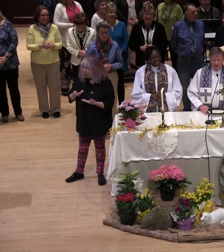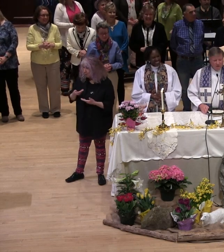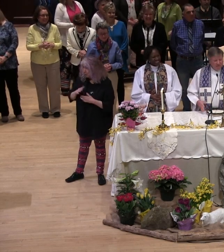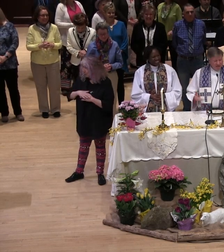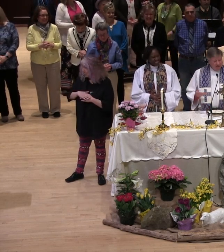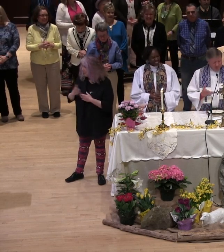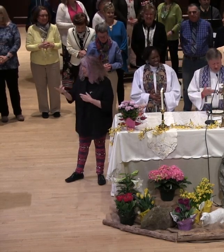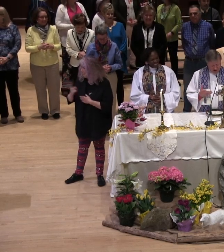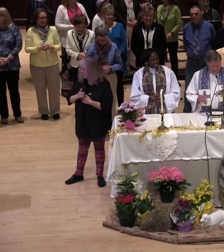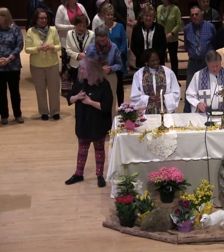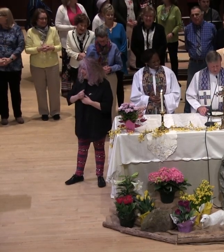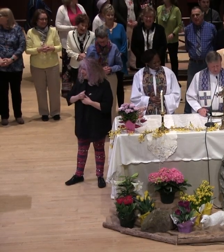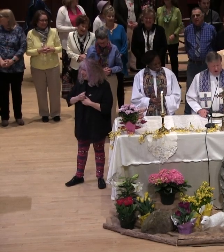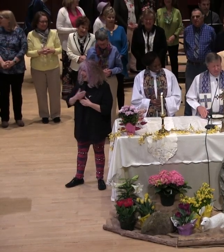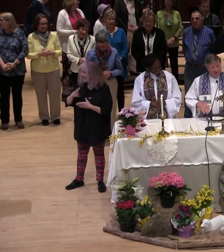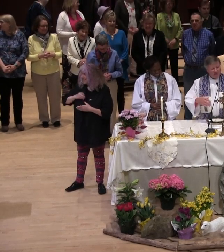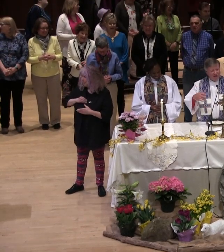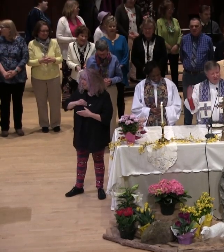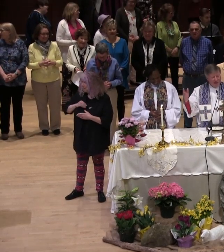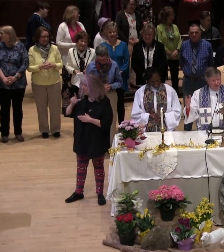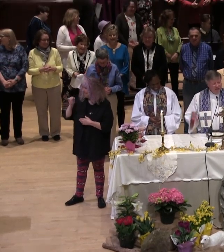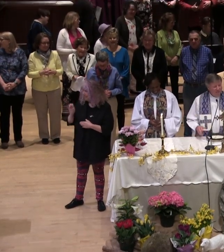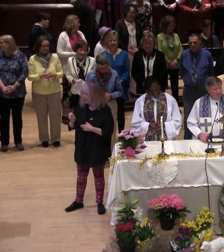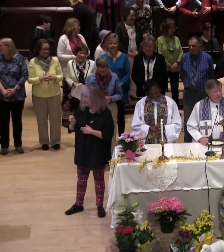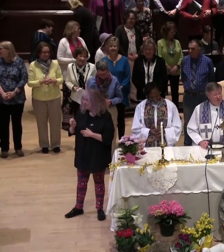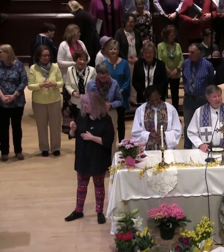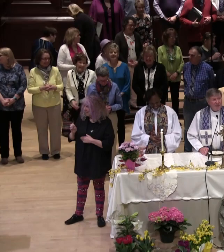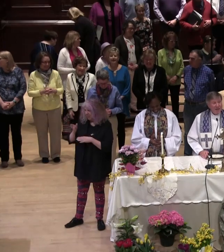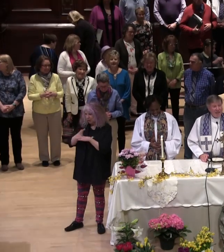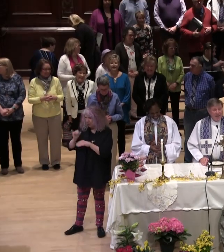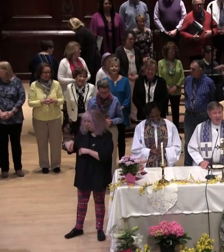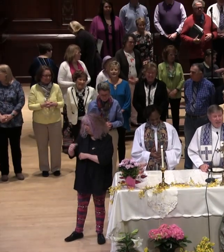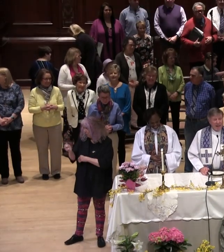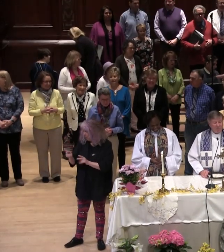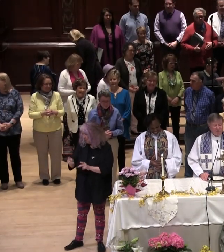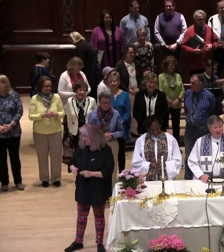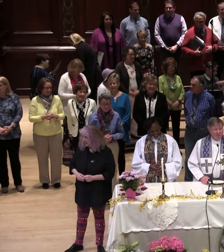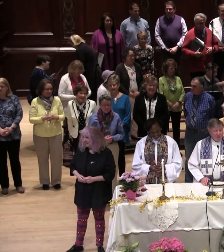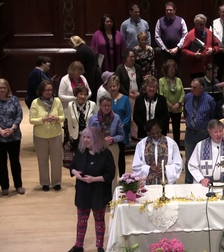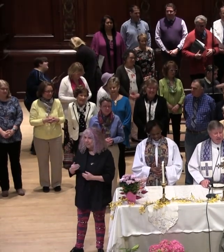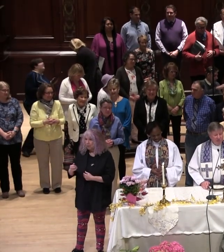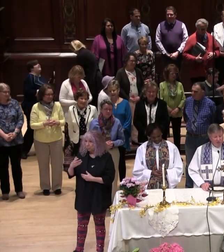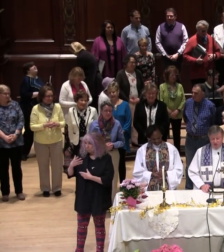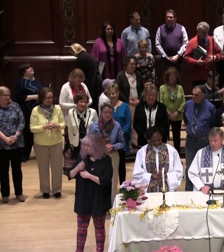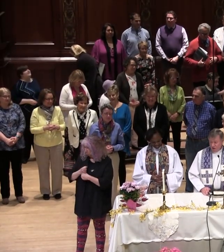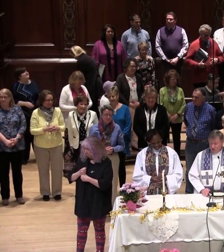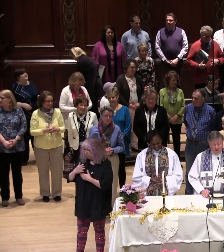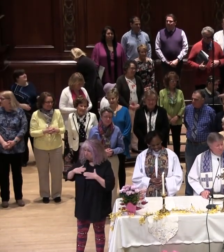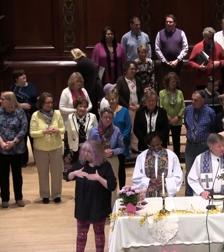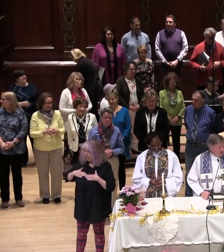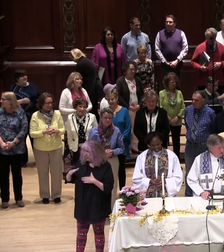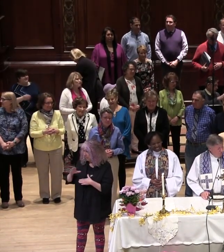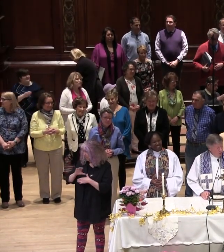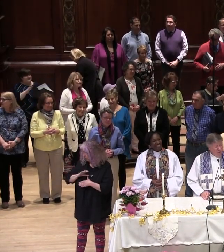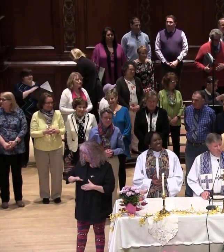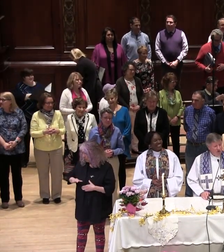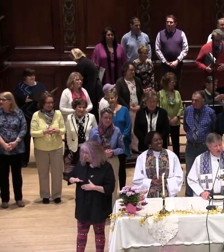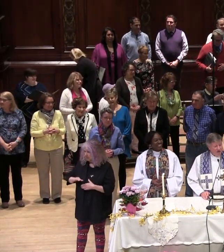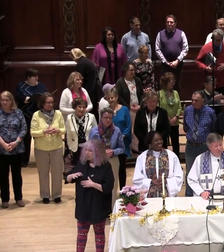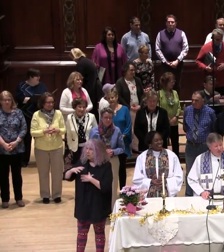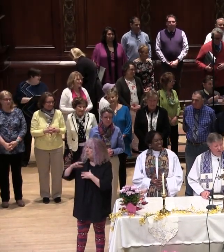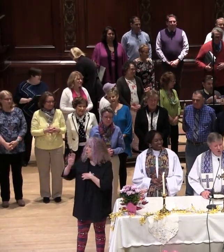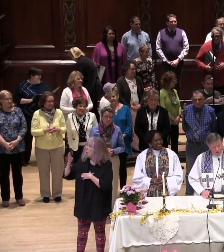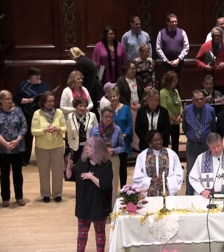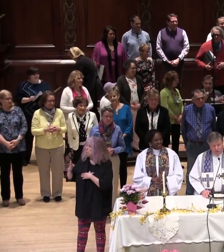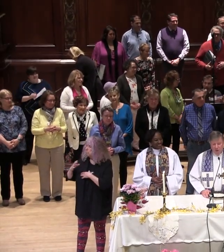table. Please come up and accept this love and pass that love on to lots of people. After receiving the body of Christ, you can either dip in the blue cup, which